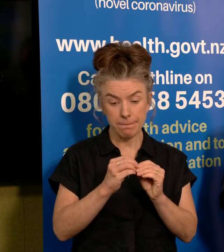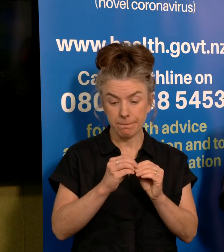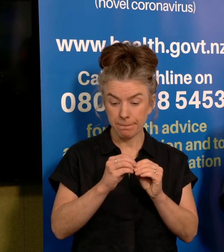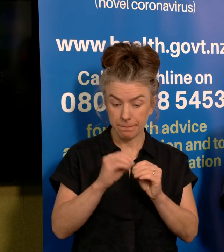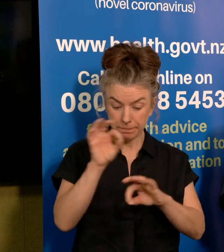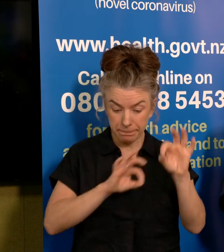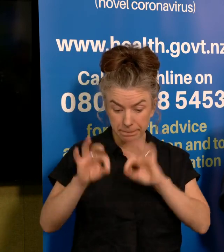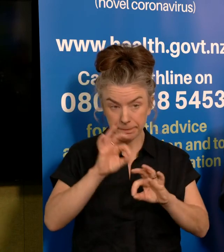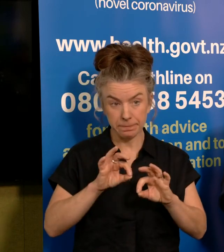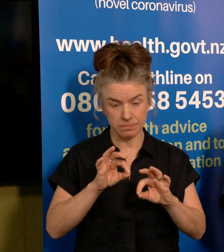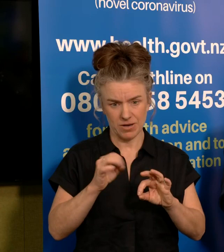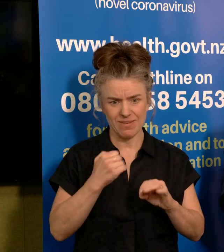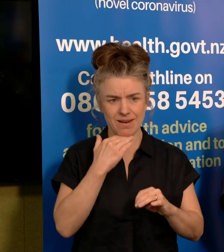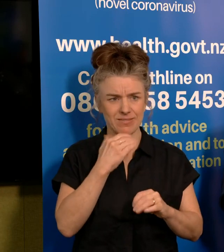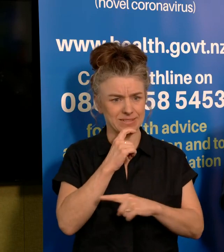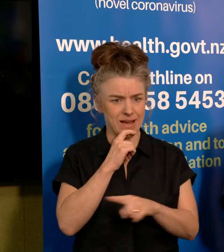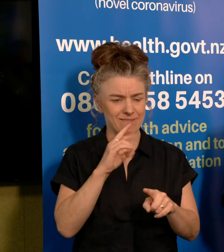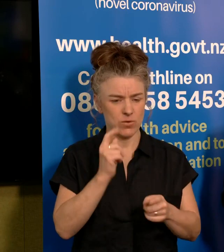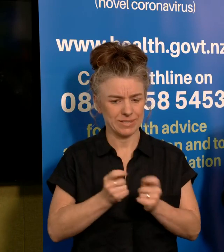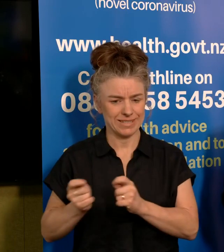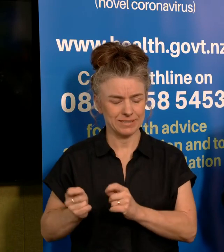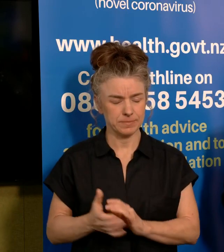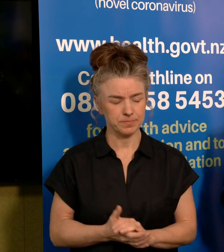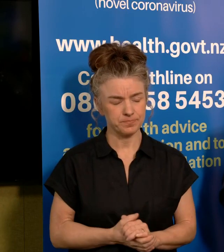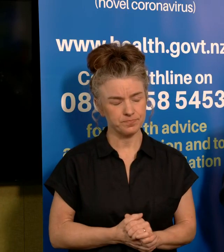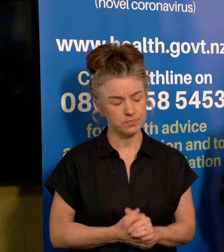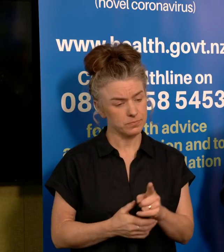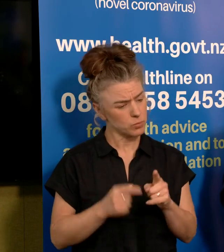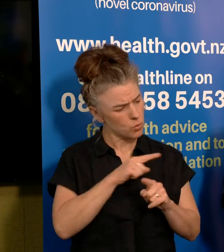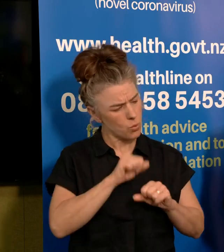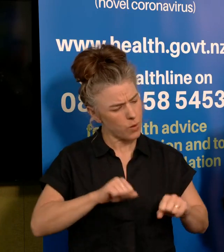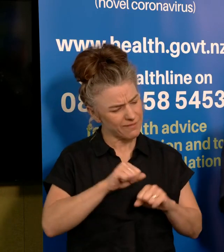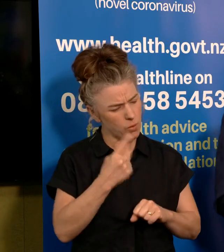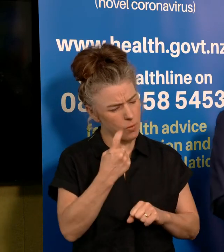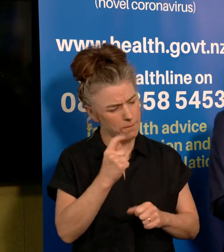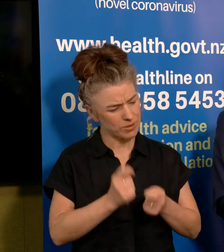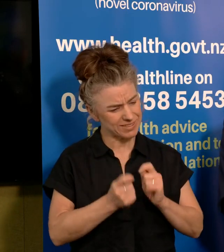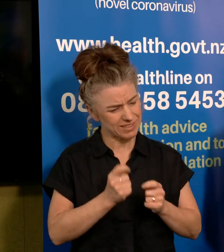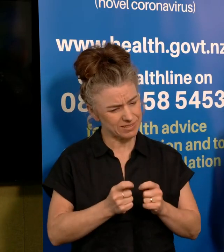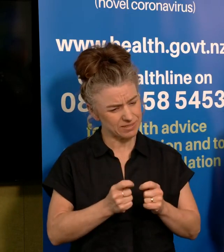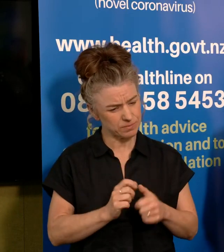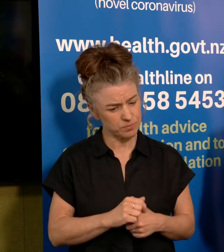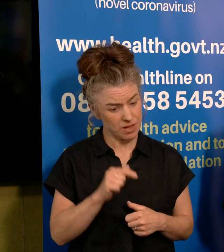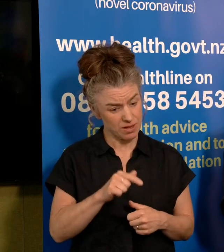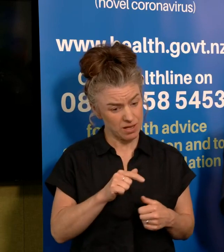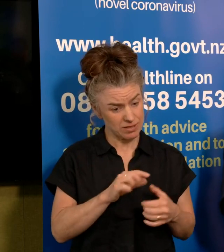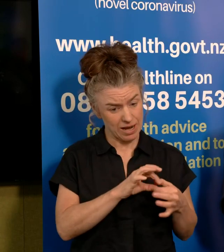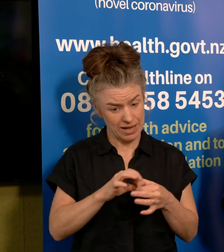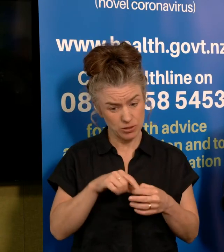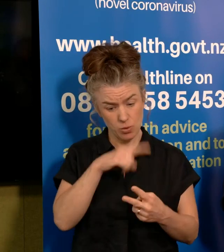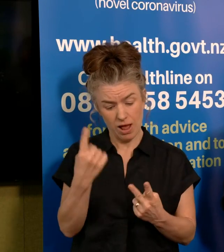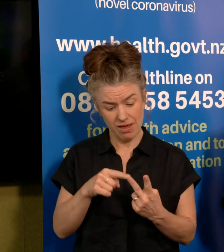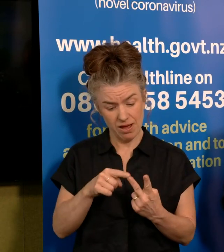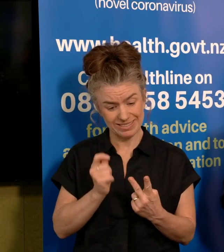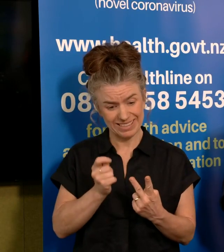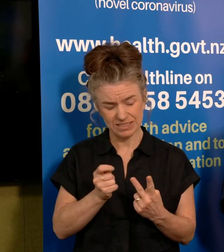testing everybody who we think needs to be tested. Just on the test that we're waiting for, is there any relation to the test that came back negative as well, out of those two